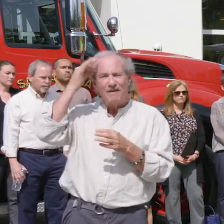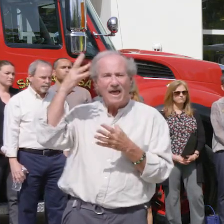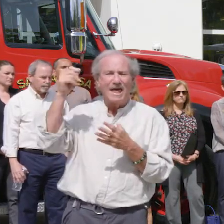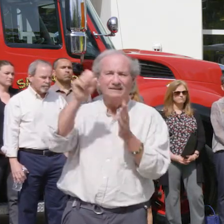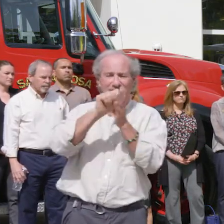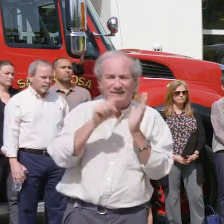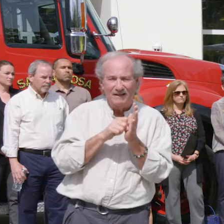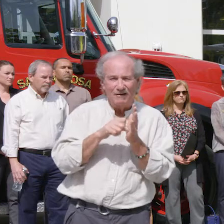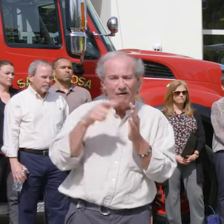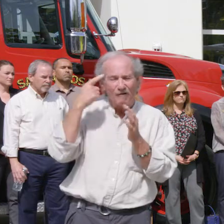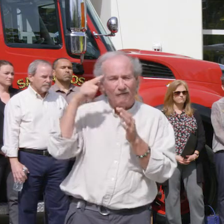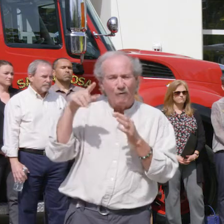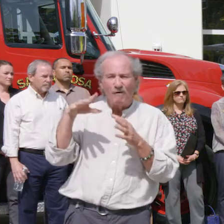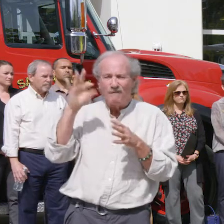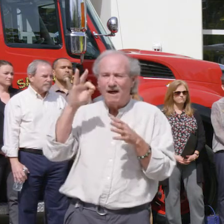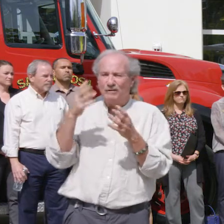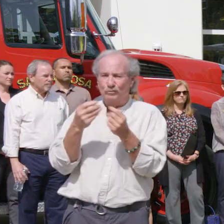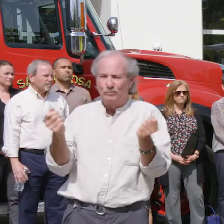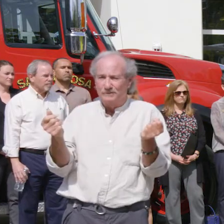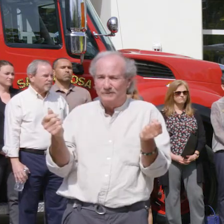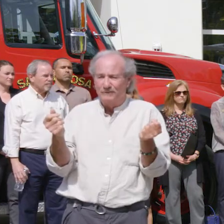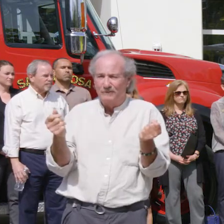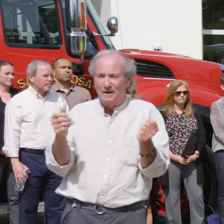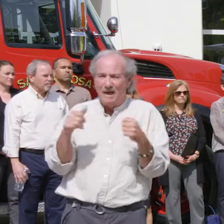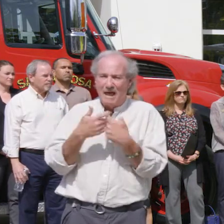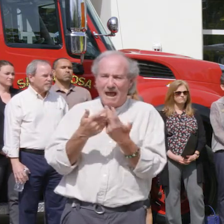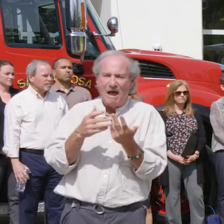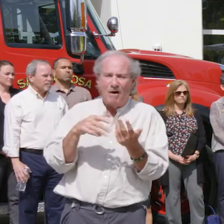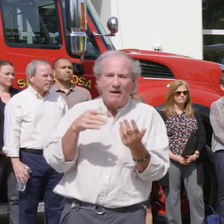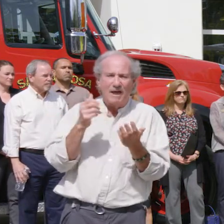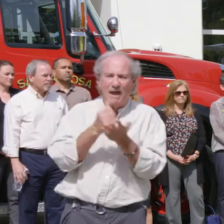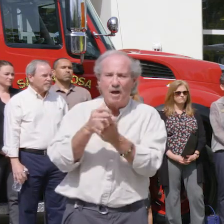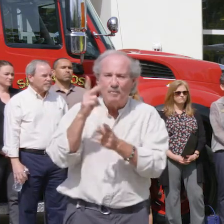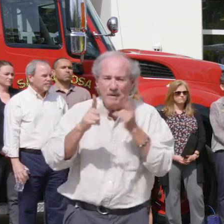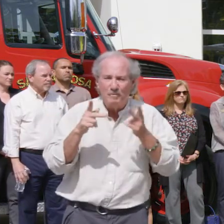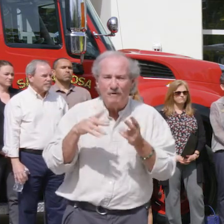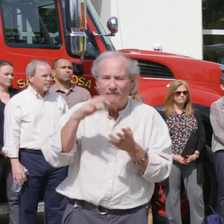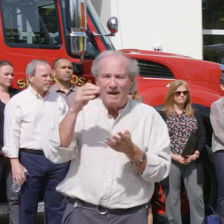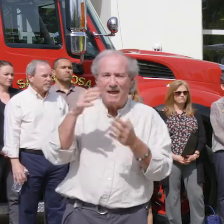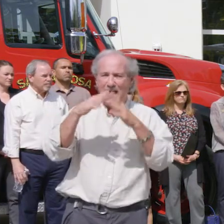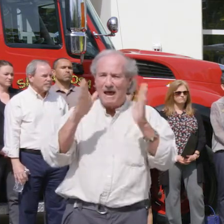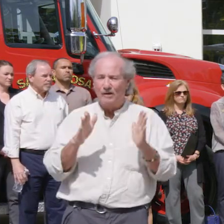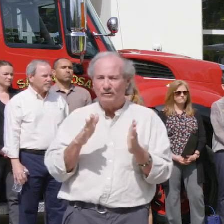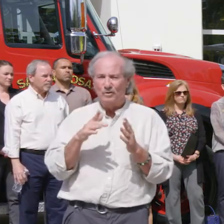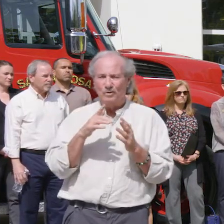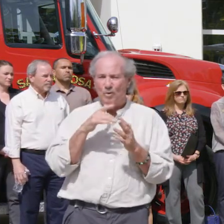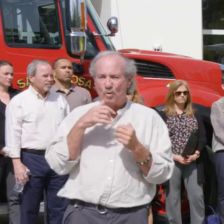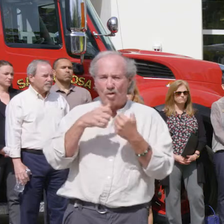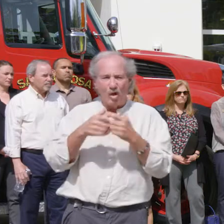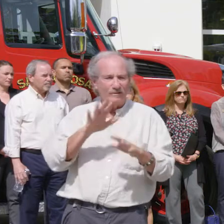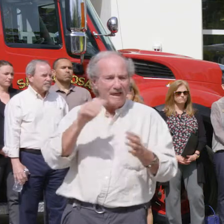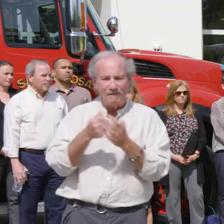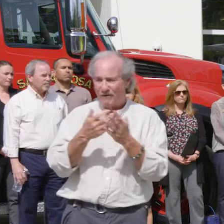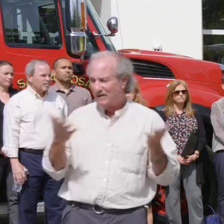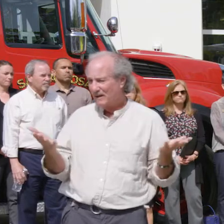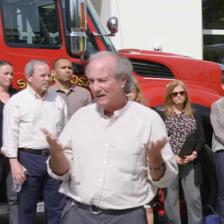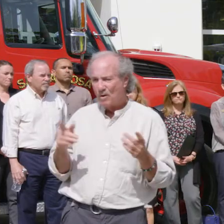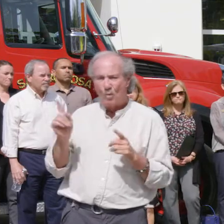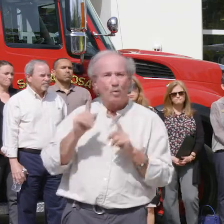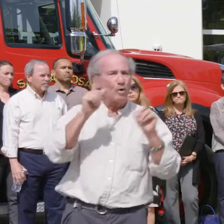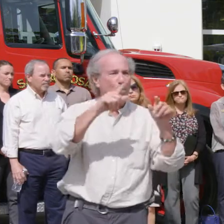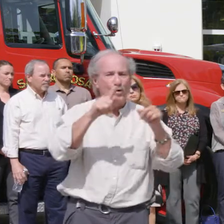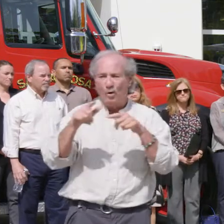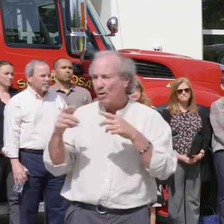we could come to some solutions on housing folks that had been devastated and didn't have places to go,